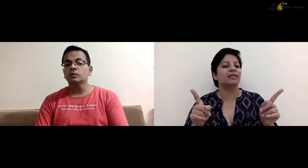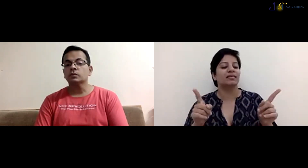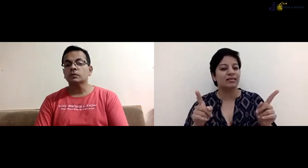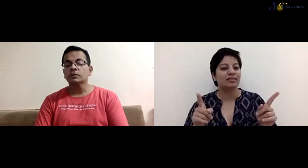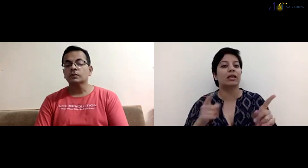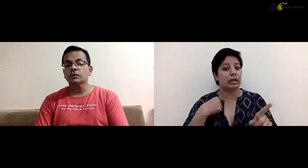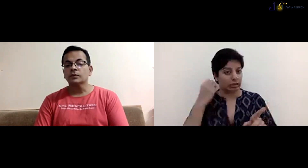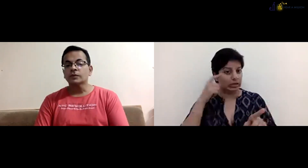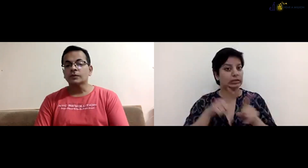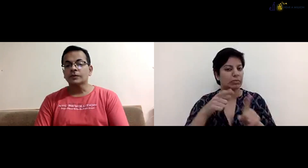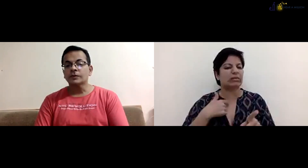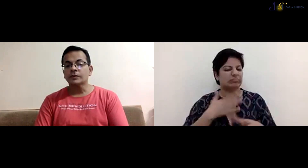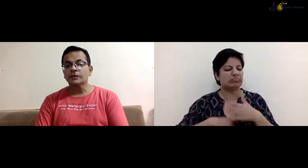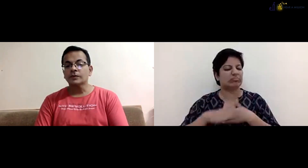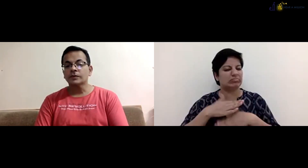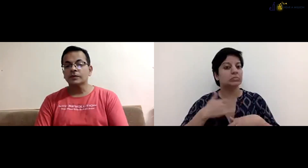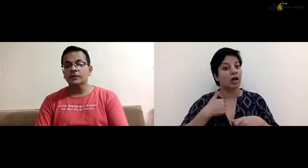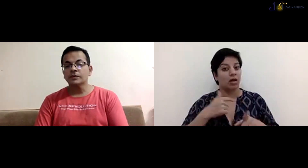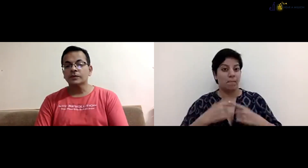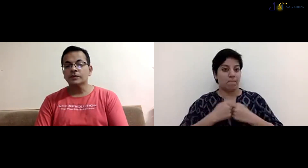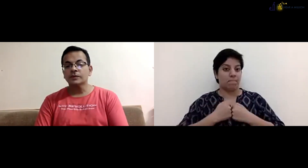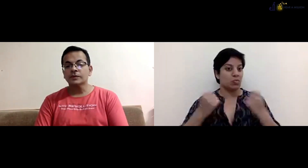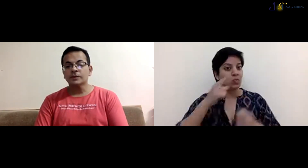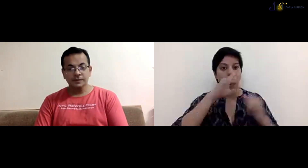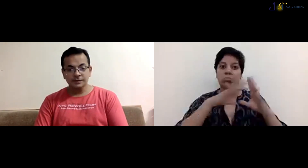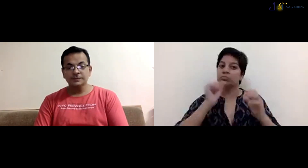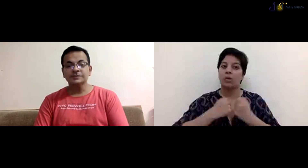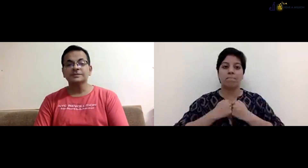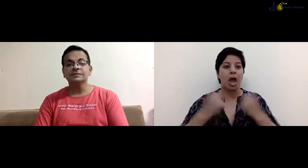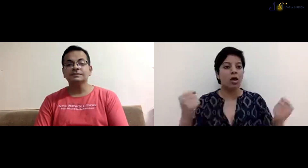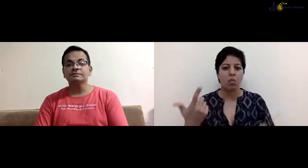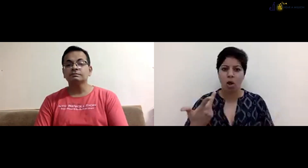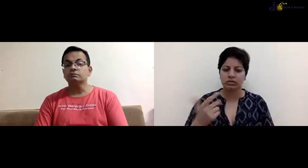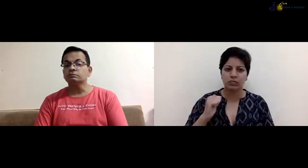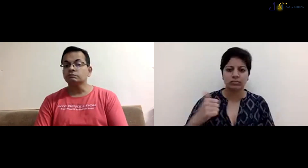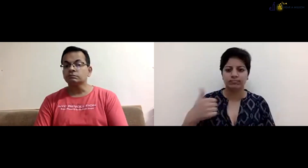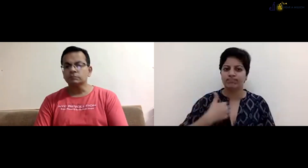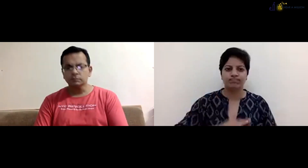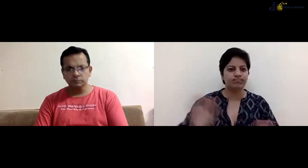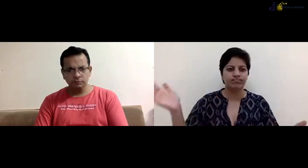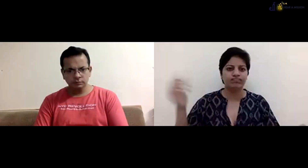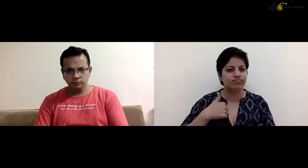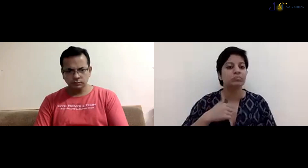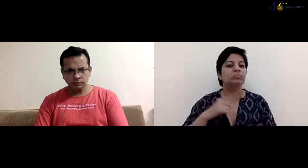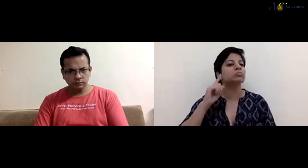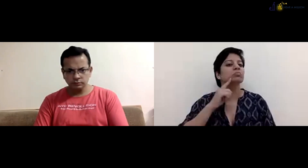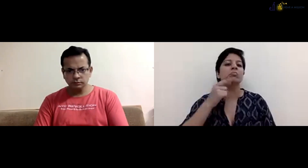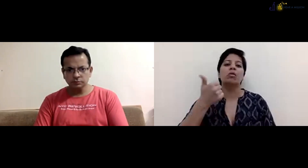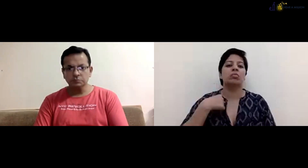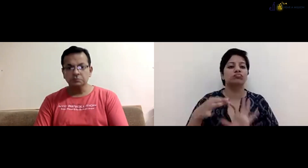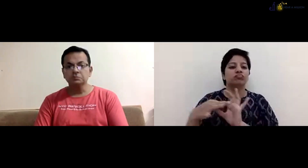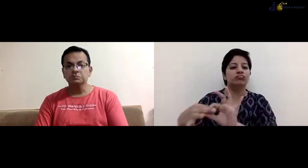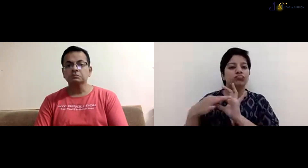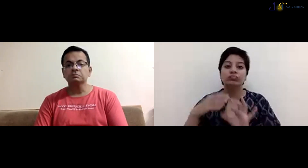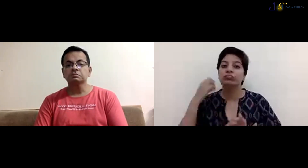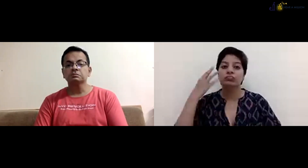are discriminating each other. But this is not happening in the Western countries. But in Western countries, people are brave. They